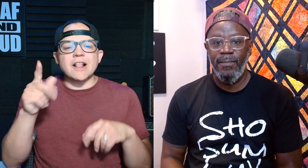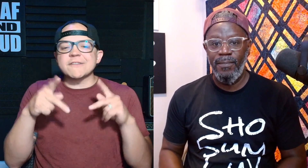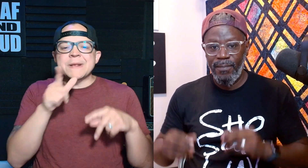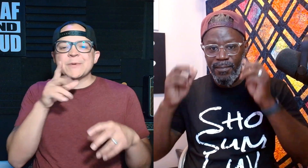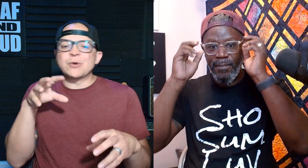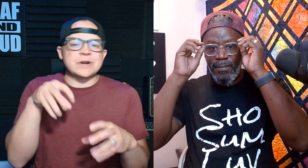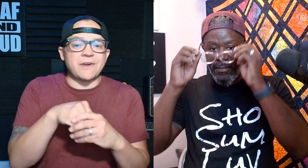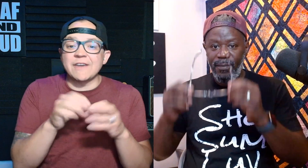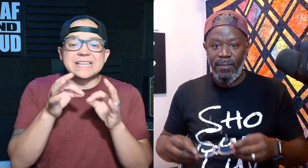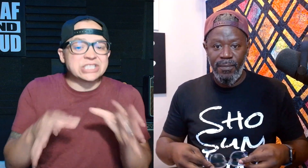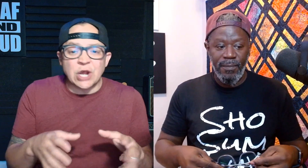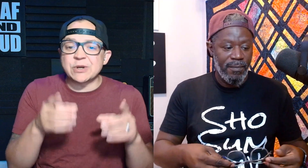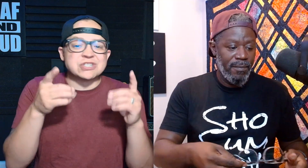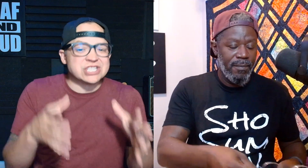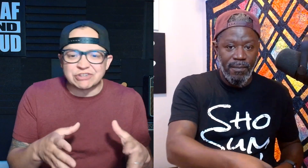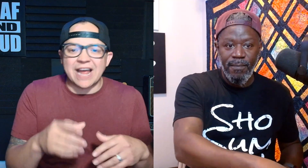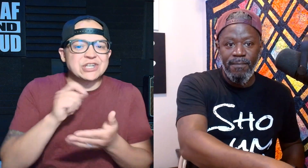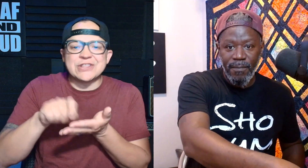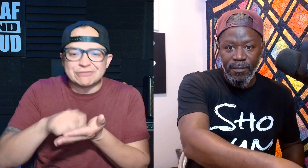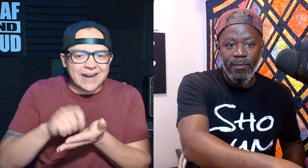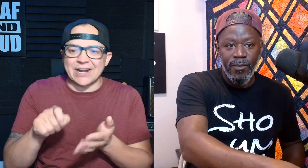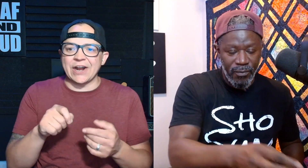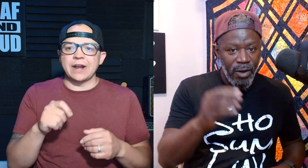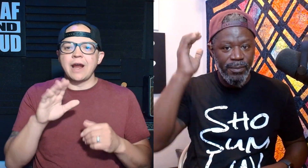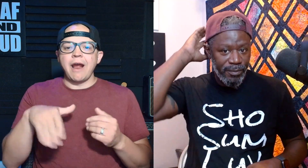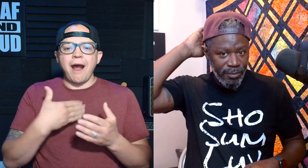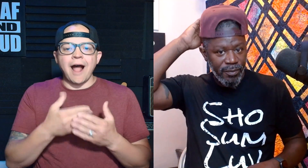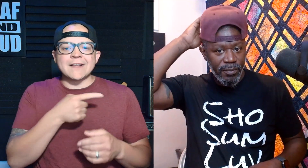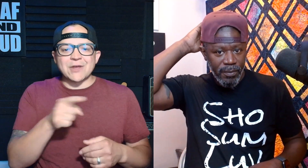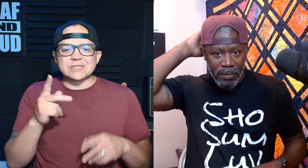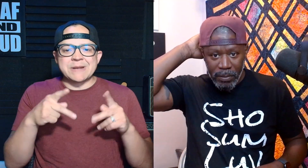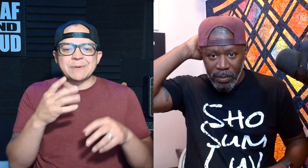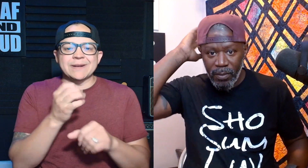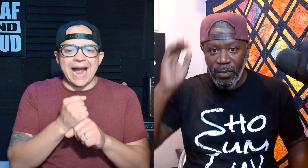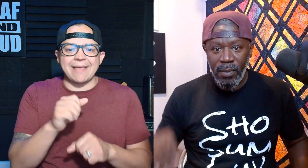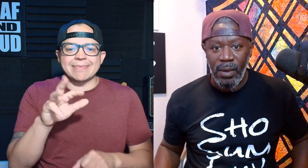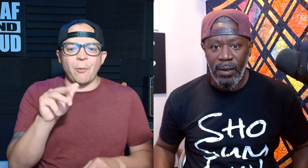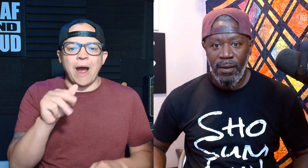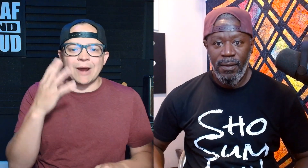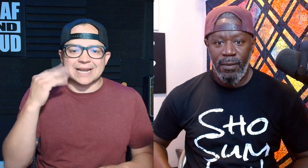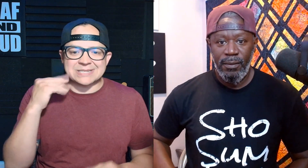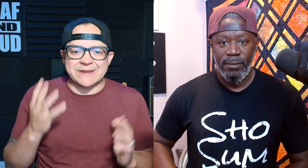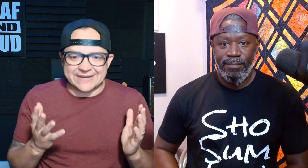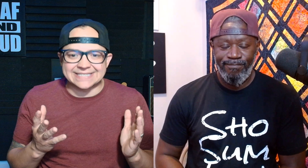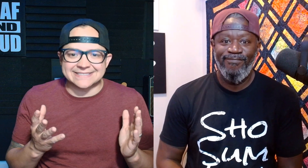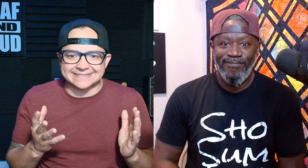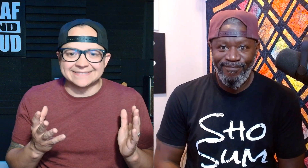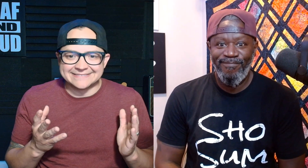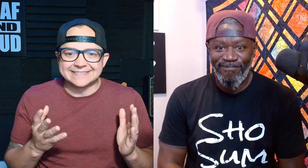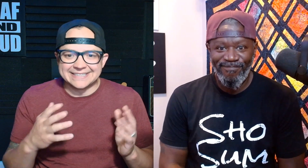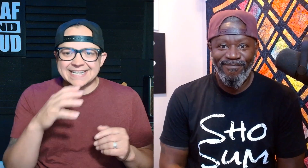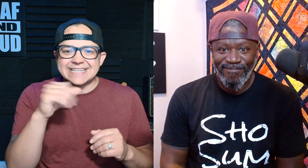those editors, all of the people who involve the interpreter, the director, the writer. Right. all of those people got the Wawa